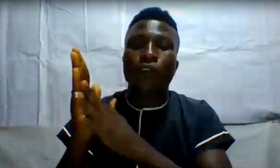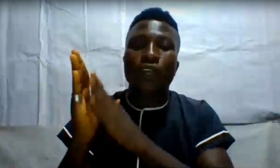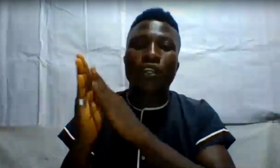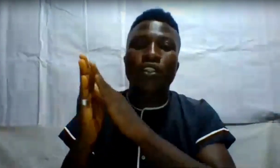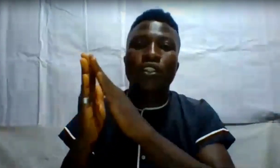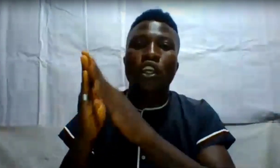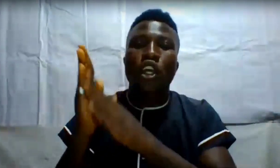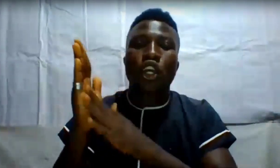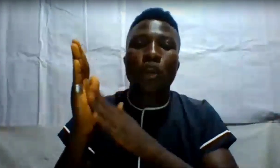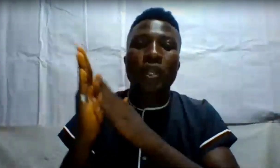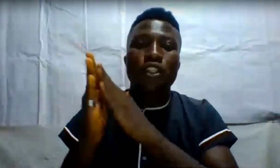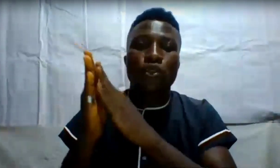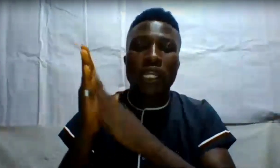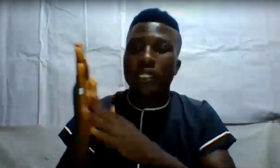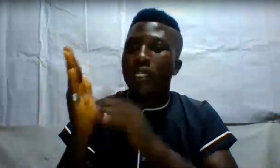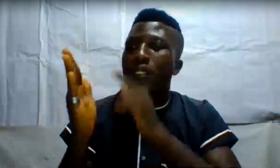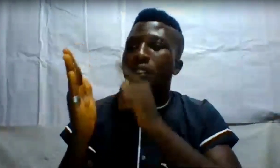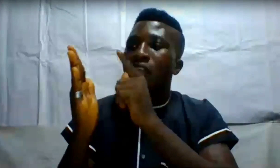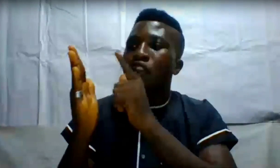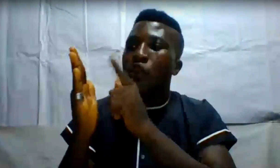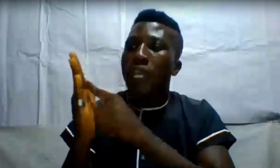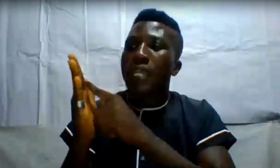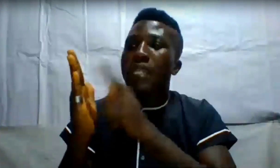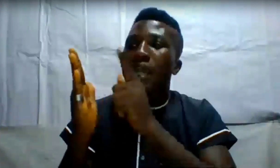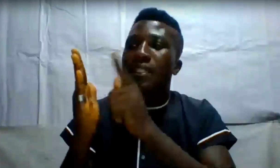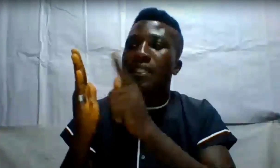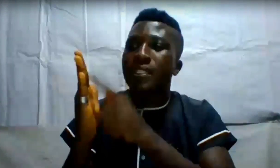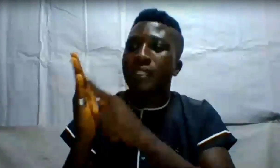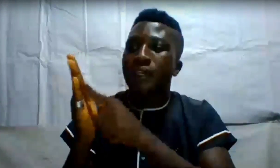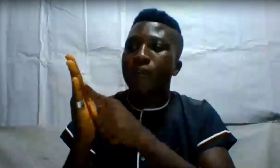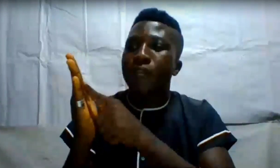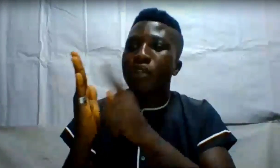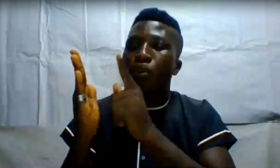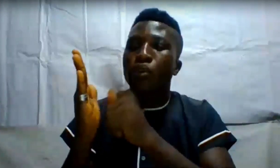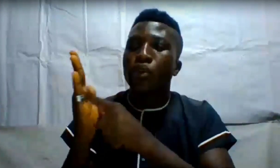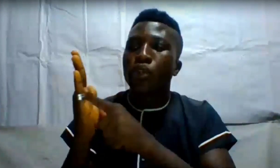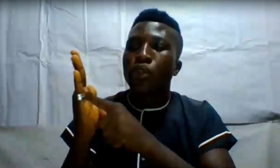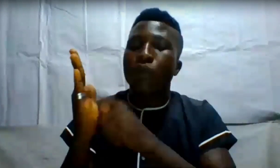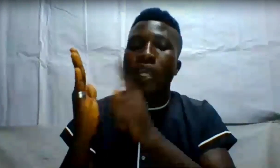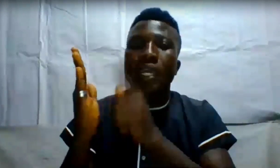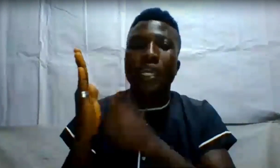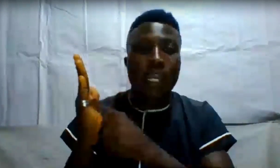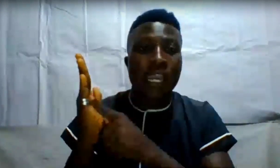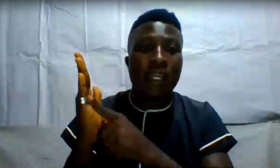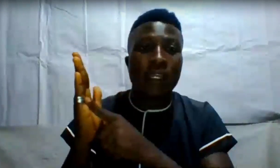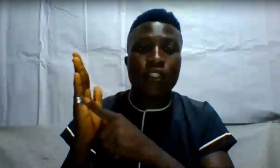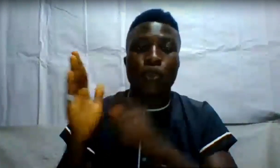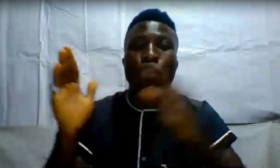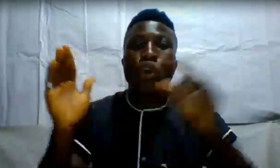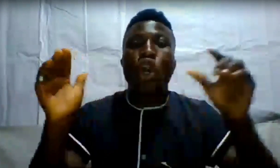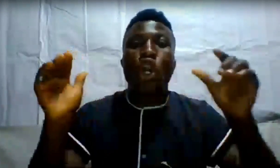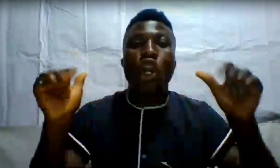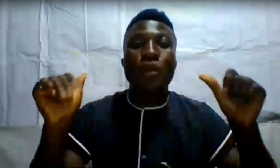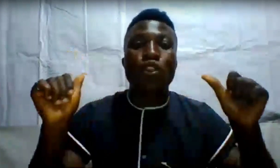coming together. That's your index, middle, ring, and little coming together with your